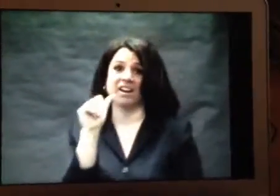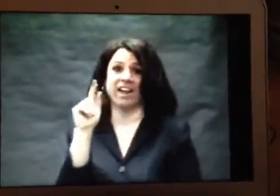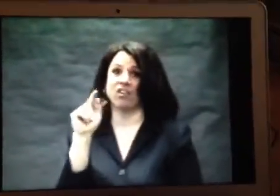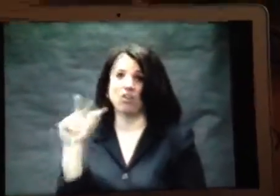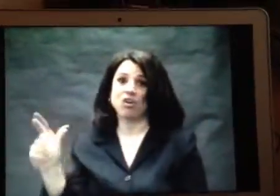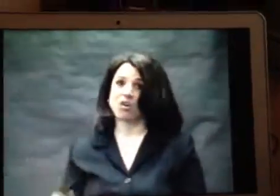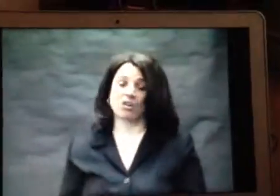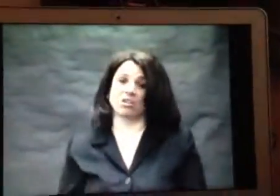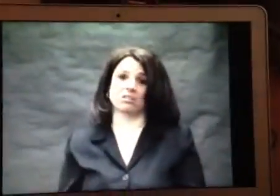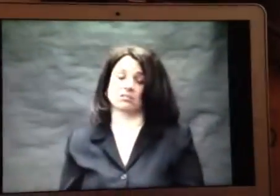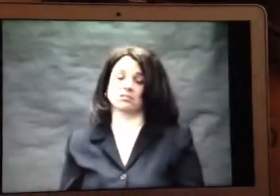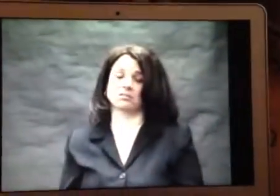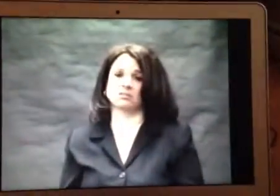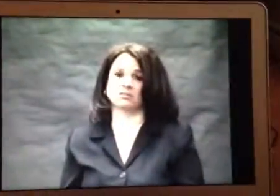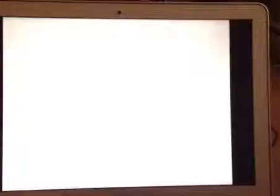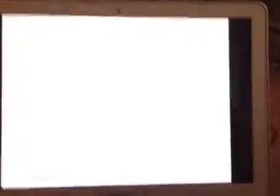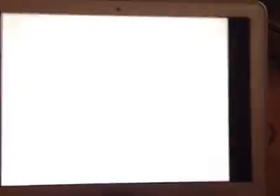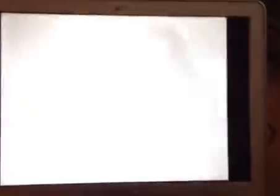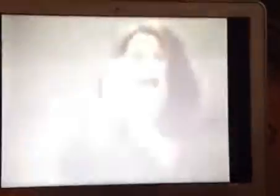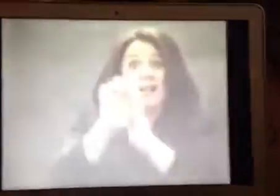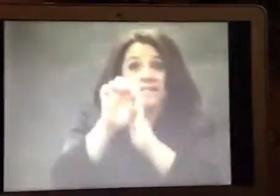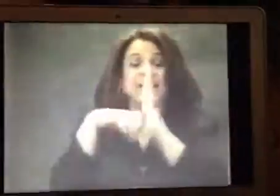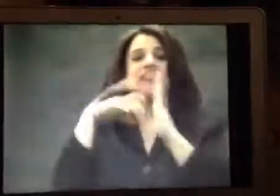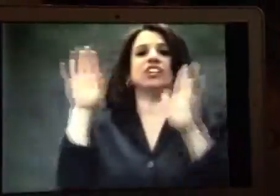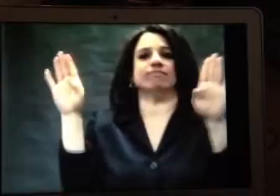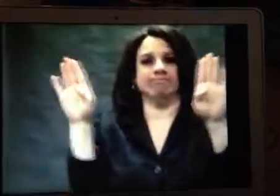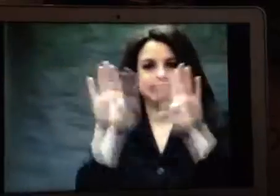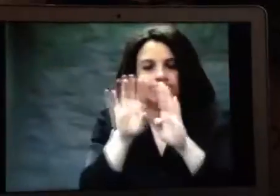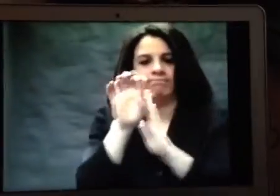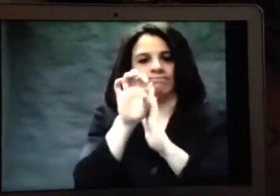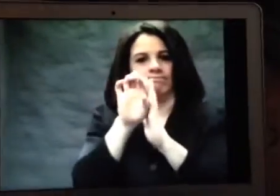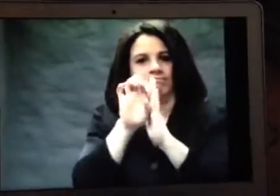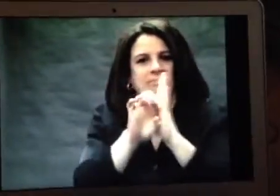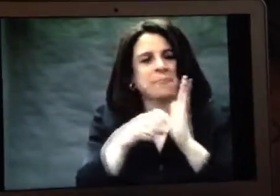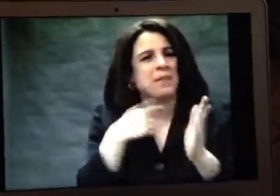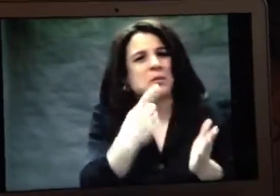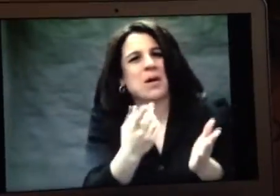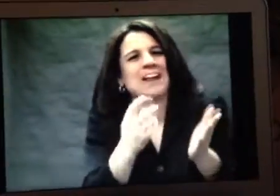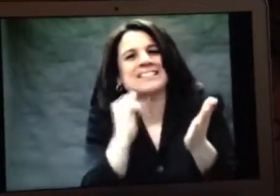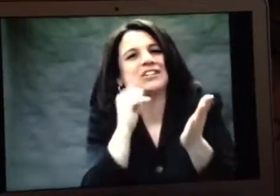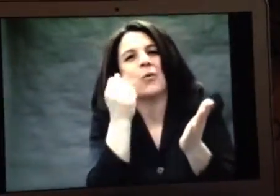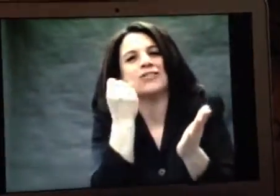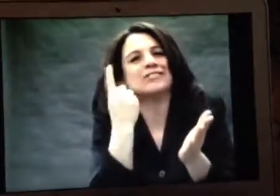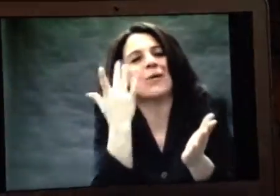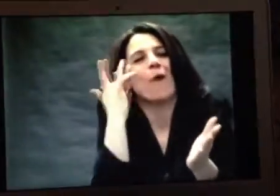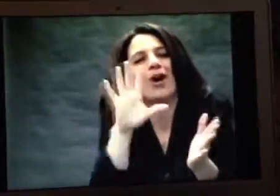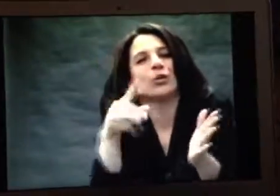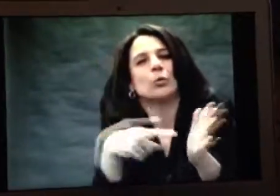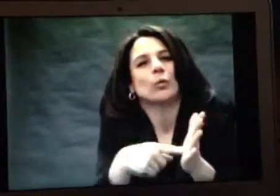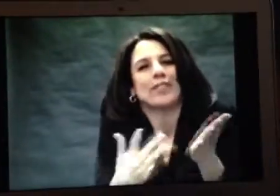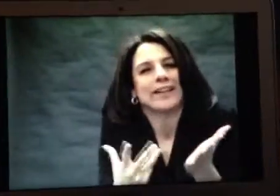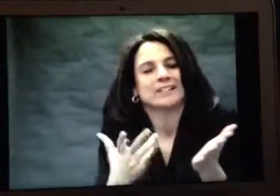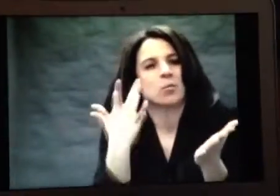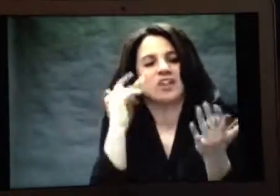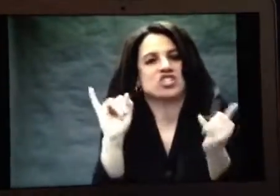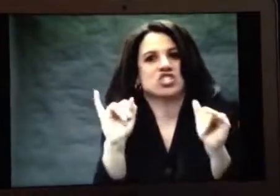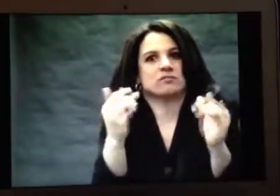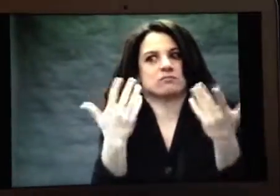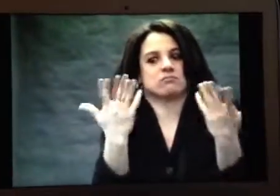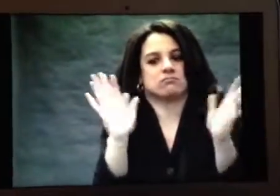and support me to walk, and I was like, "I don't need your help at all." So we got in the elevator, and he's like, "Why are